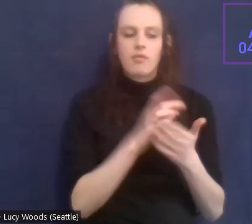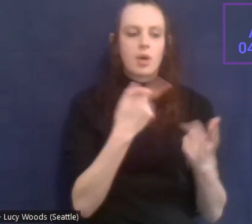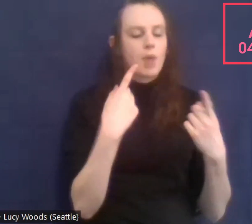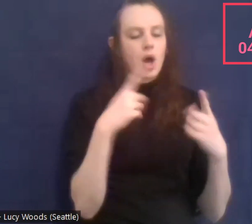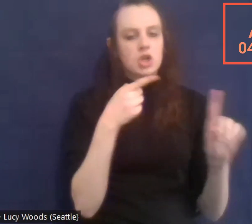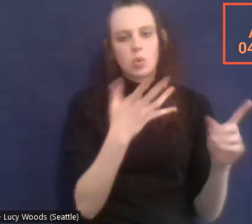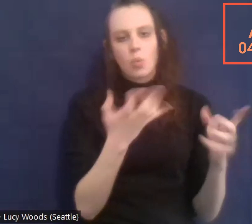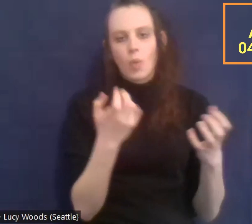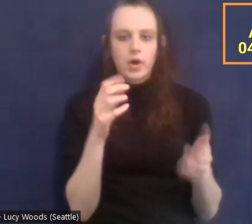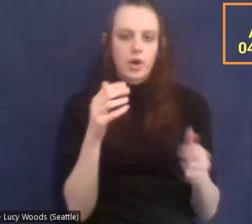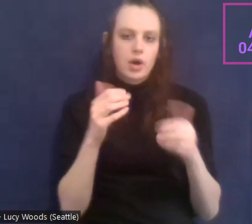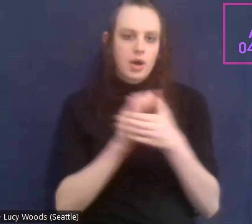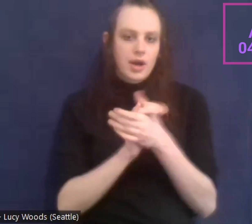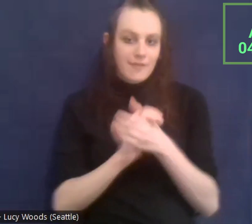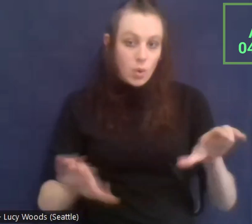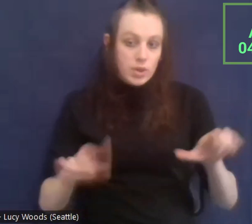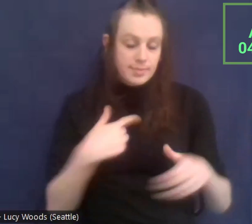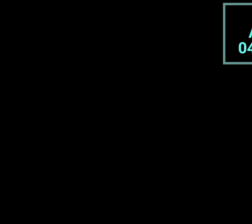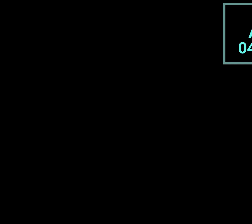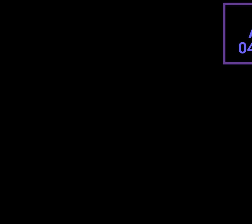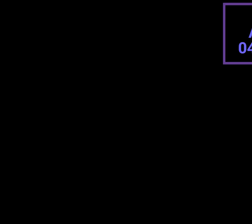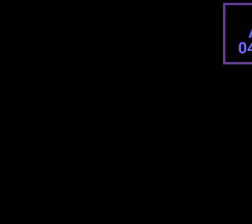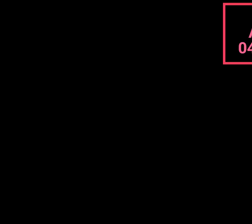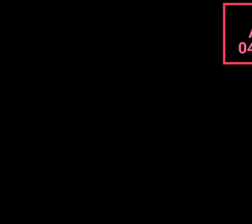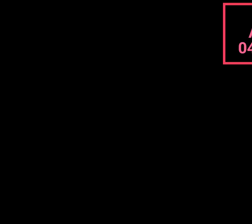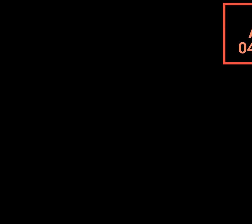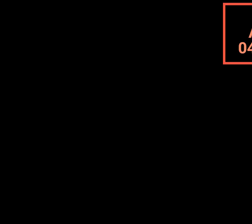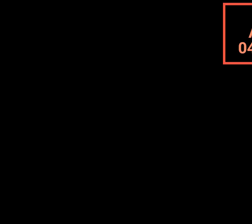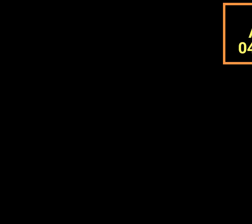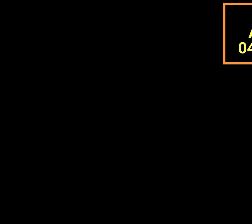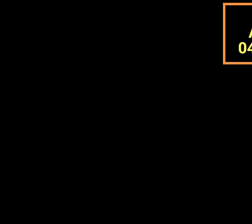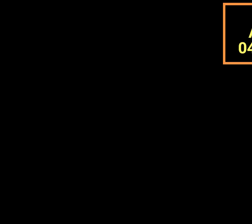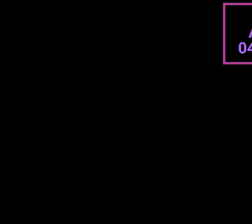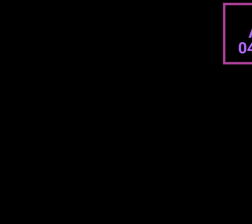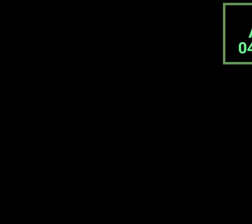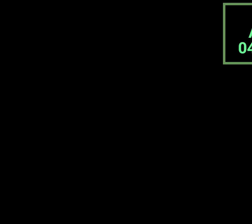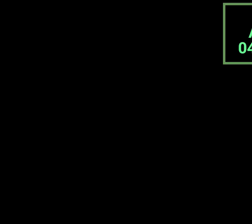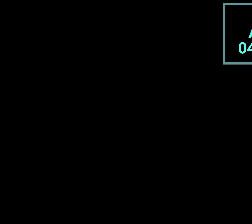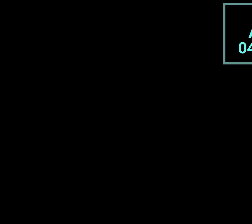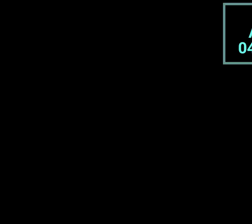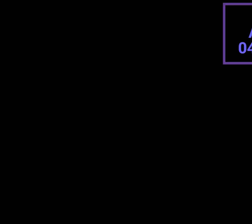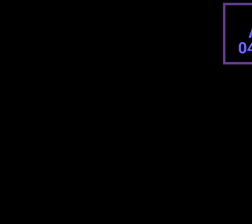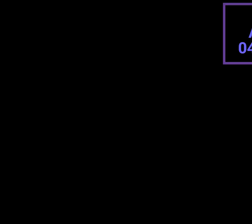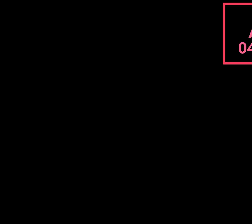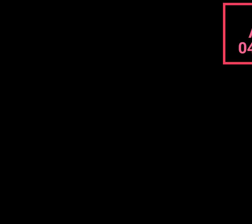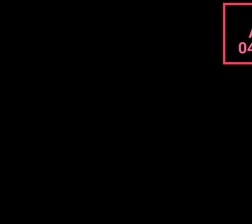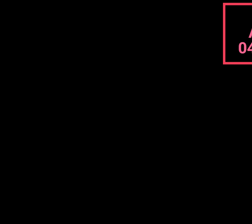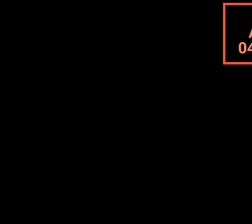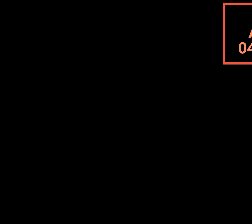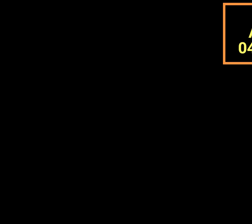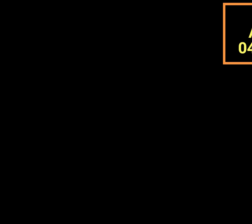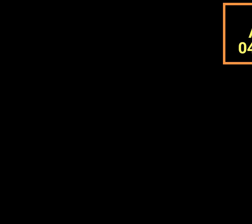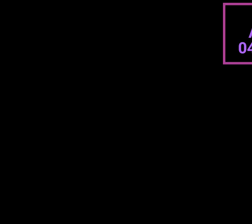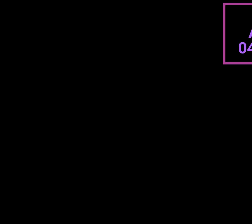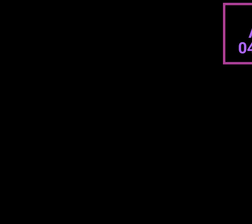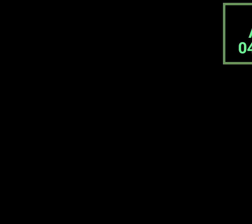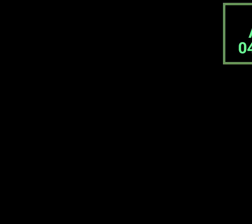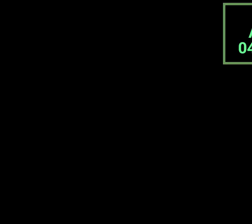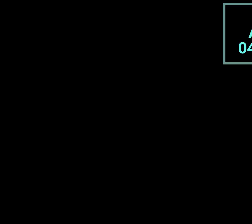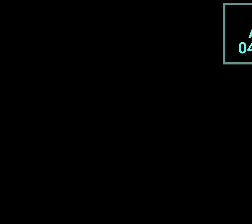and this is a handful of years later, and I can't talk her out of it this time. She's